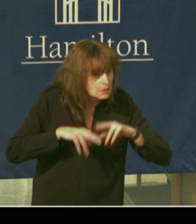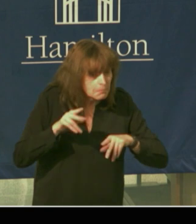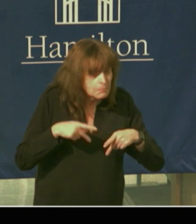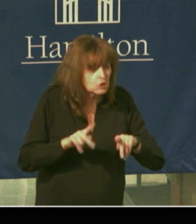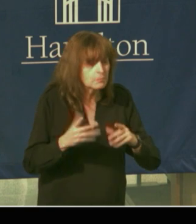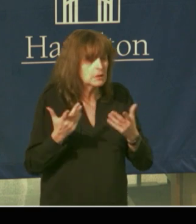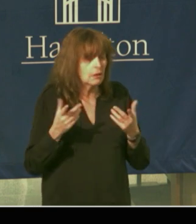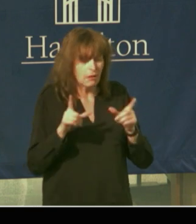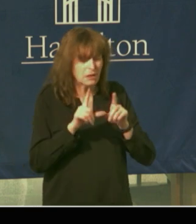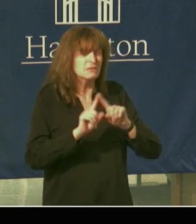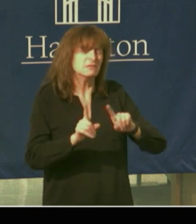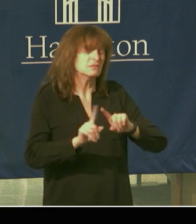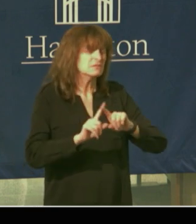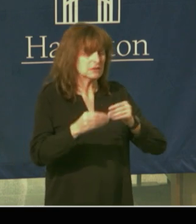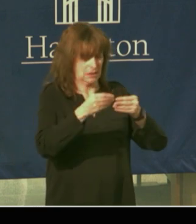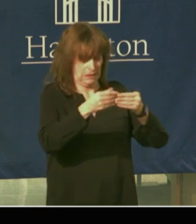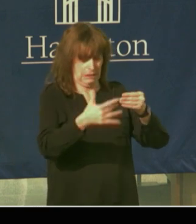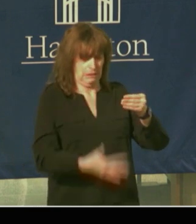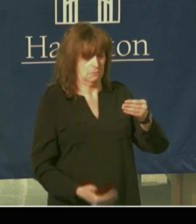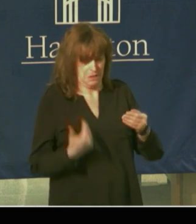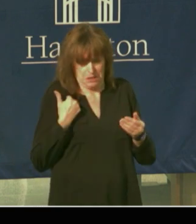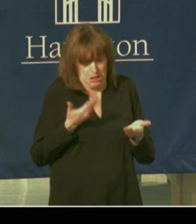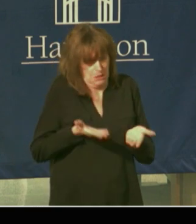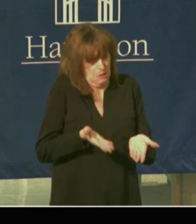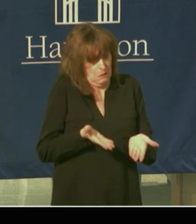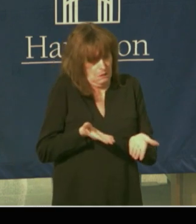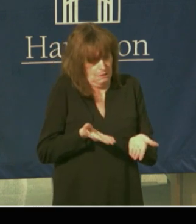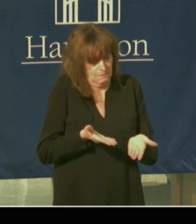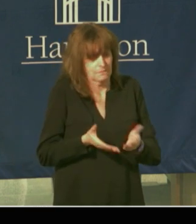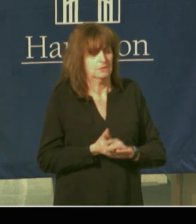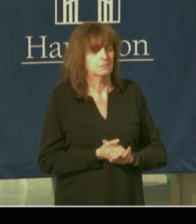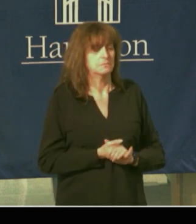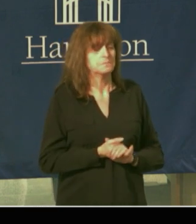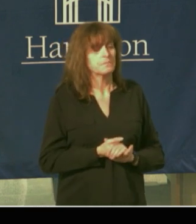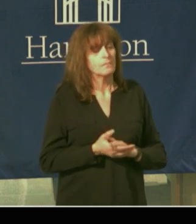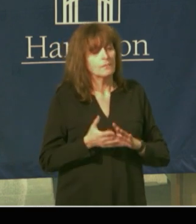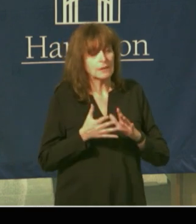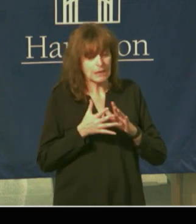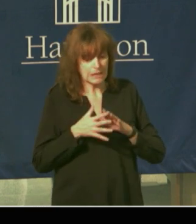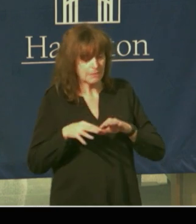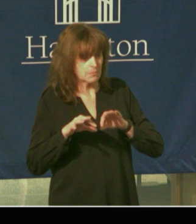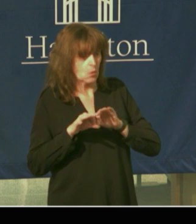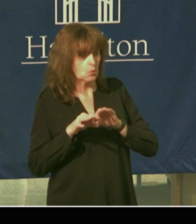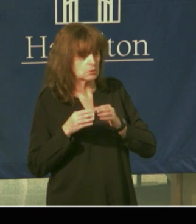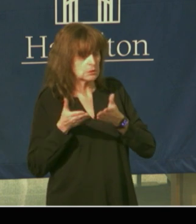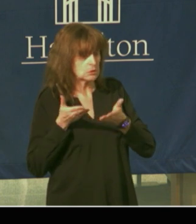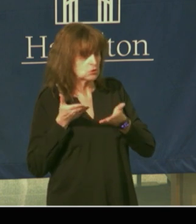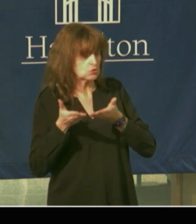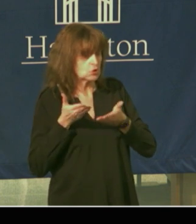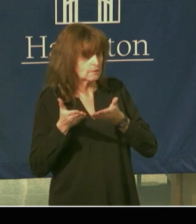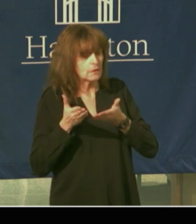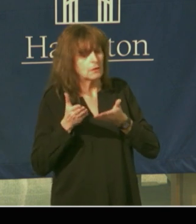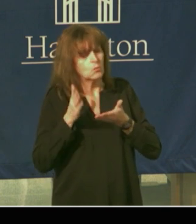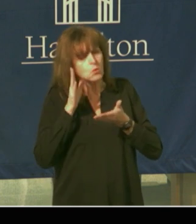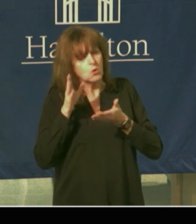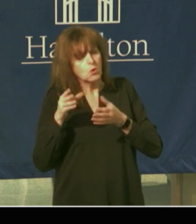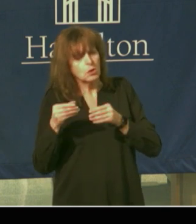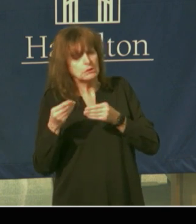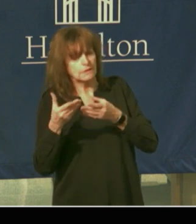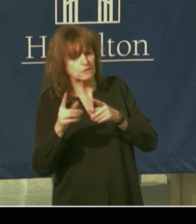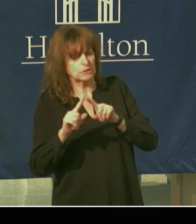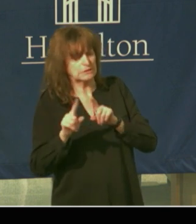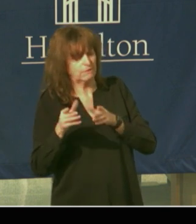at how we can deliver what we'll call important services in different ways. So we need to figure out how to safely, for instance,